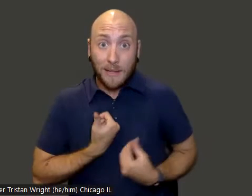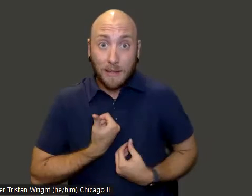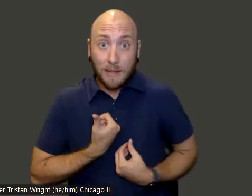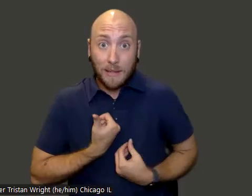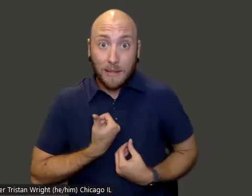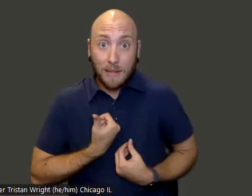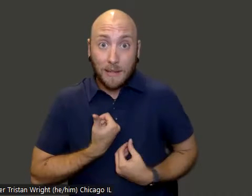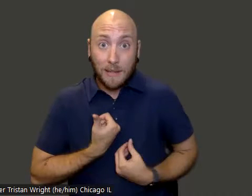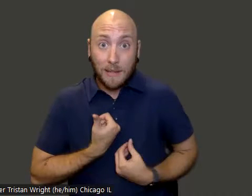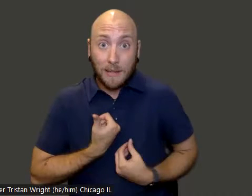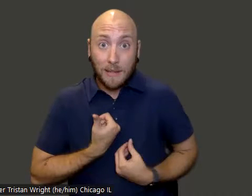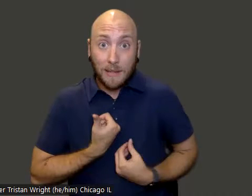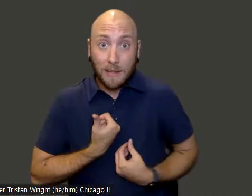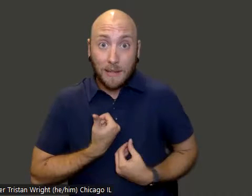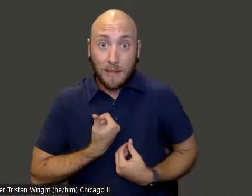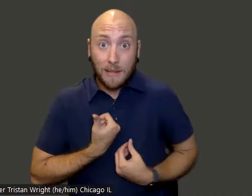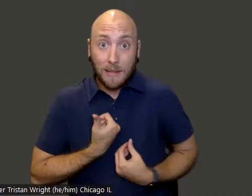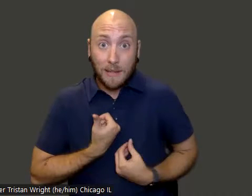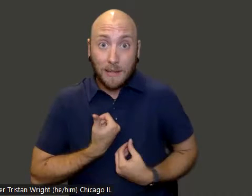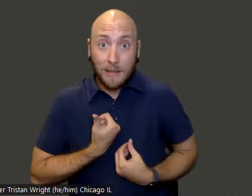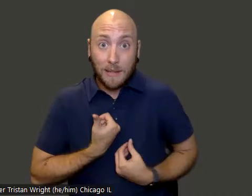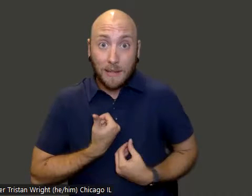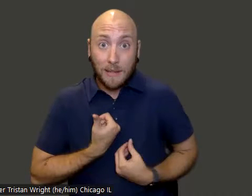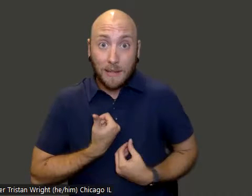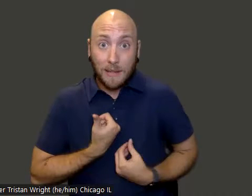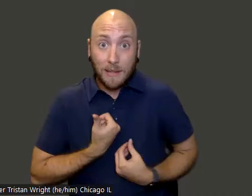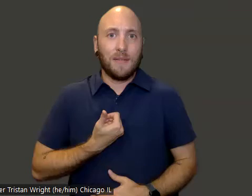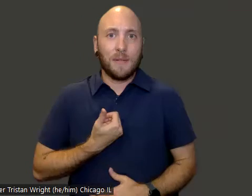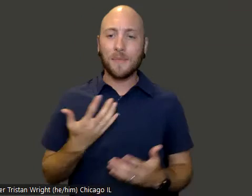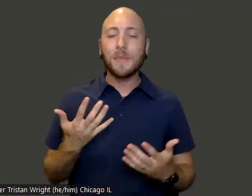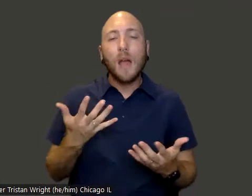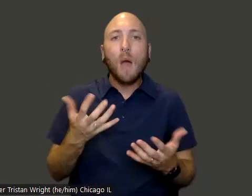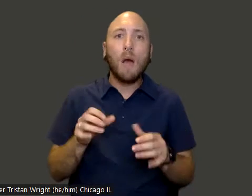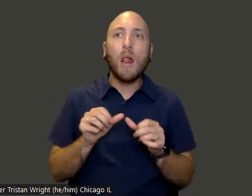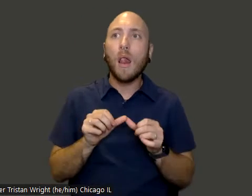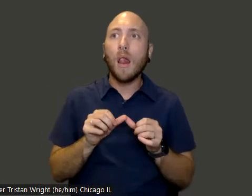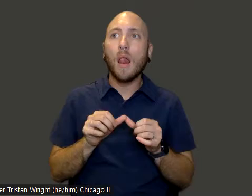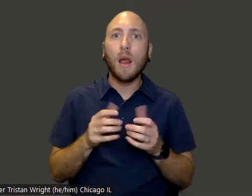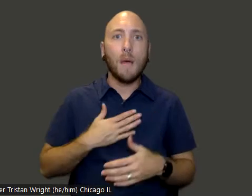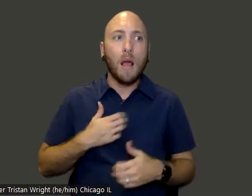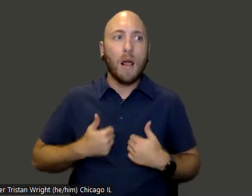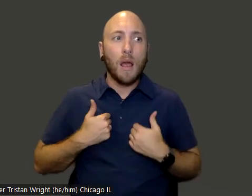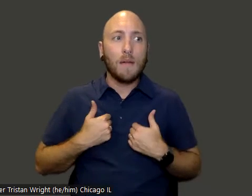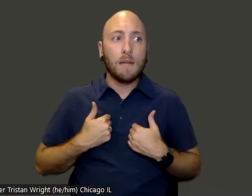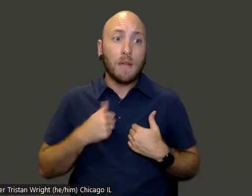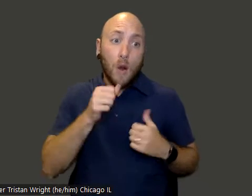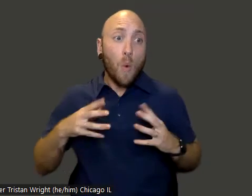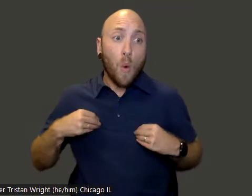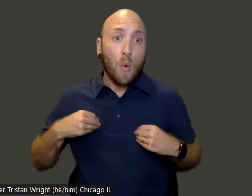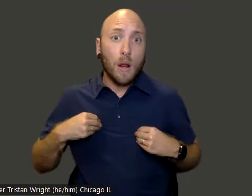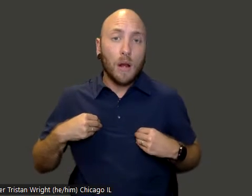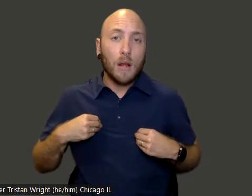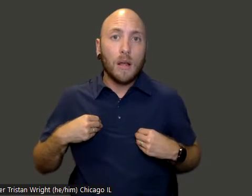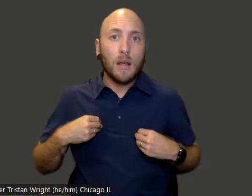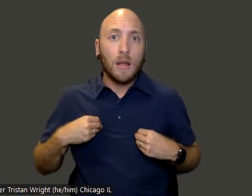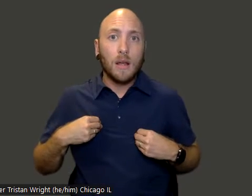I can do that. Self-seeking. Again, I wanted to continue living as I had been in a place I didn't own. Where was I dishonest? I pretended I was